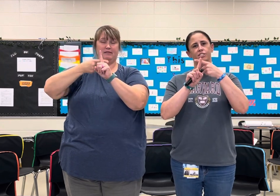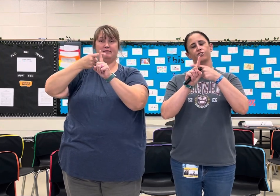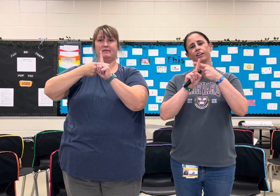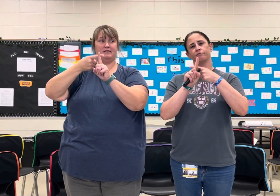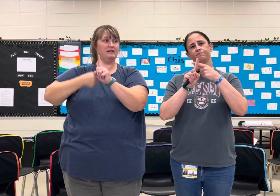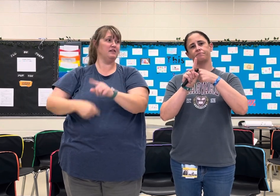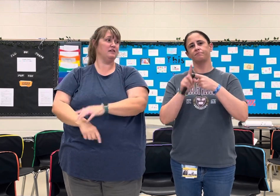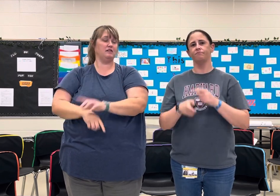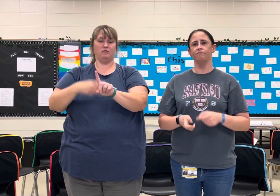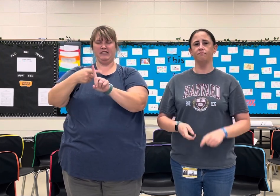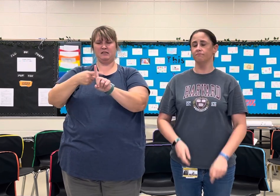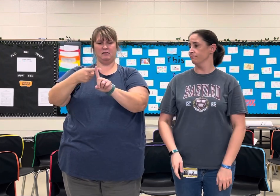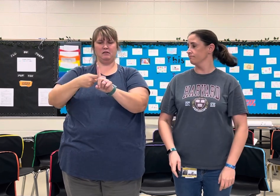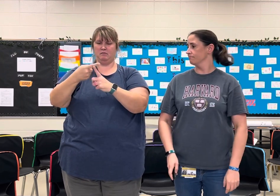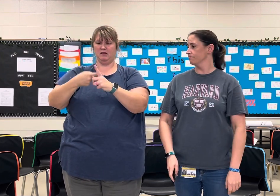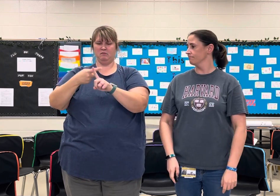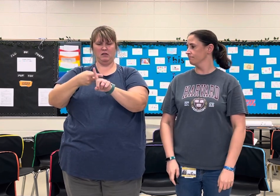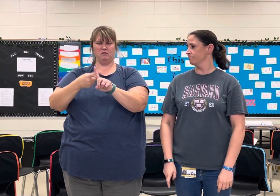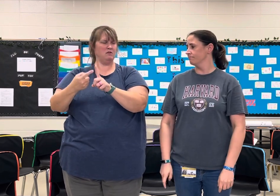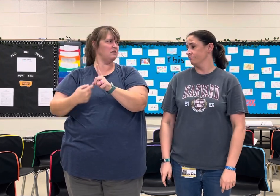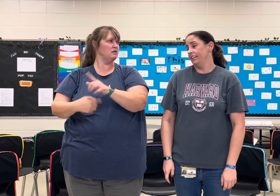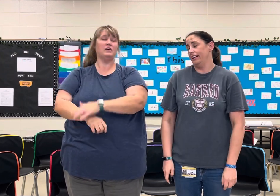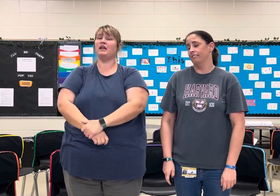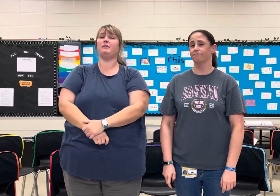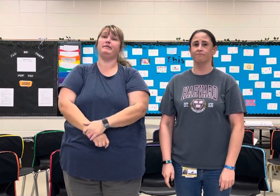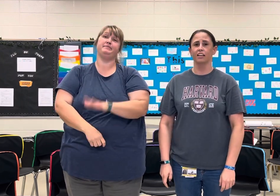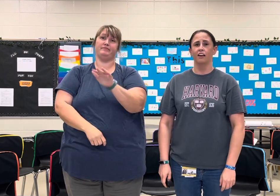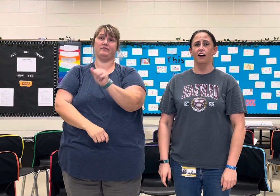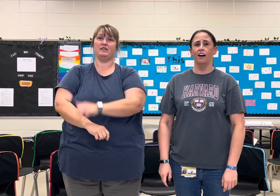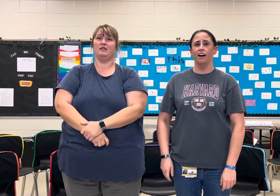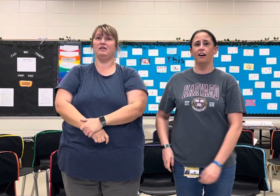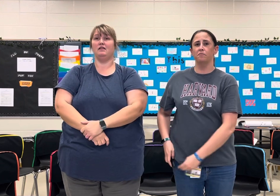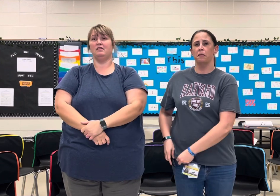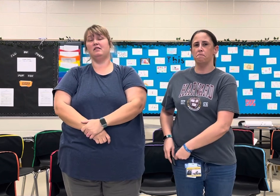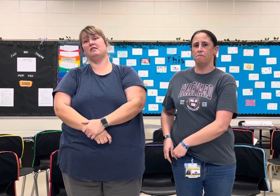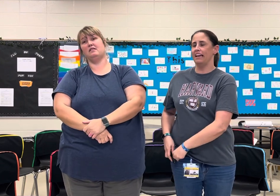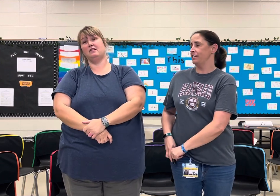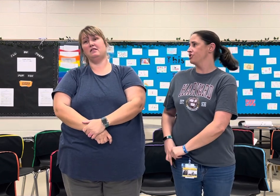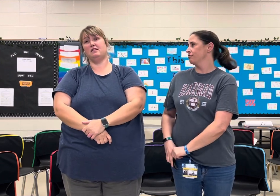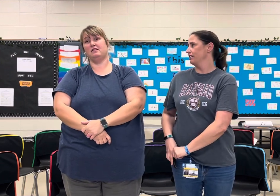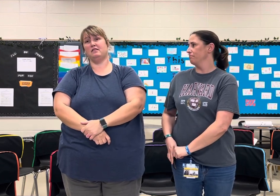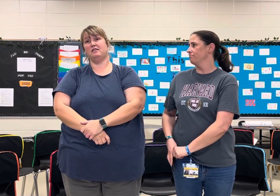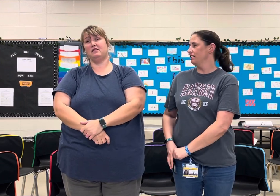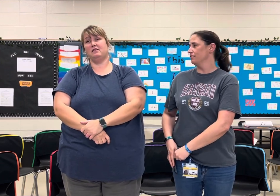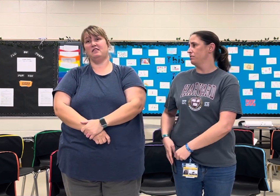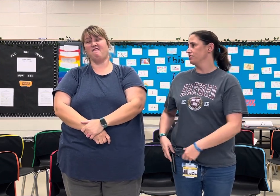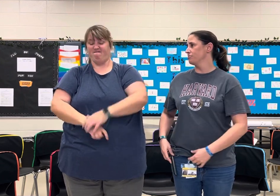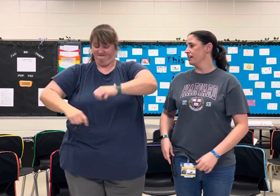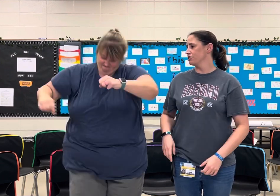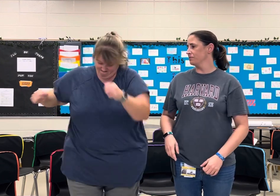degree. Rent. What? Anyway. Mash. Like not the monster mash, but